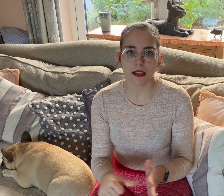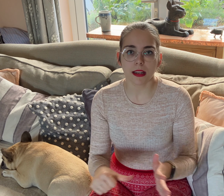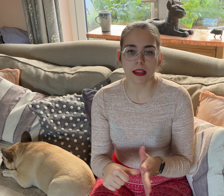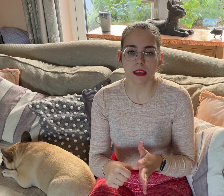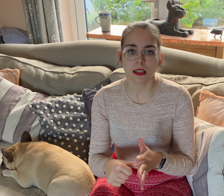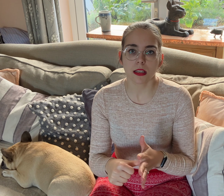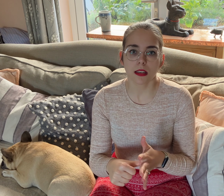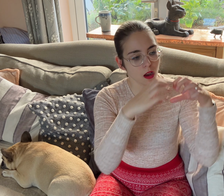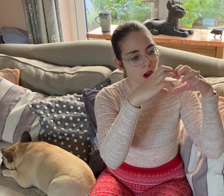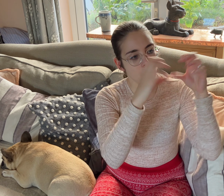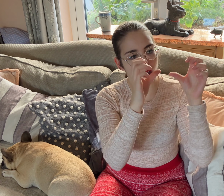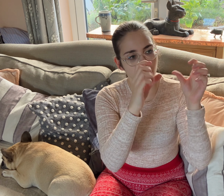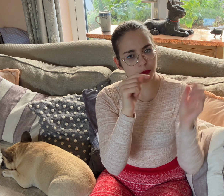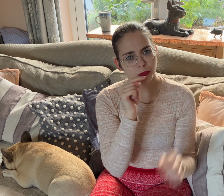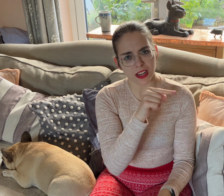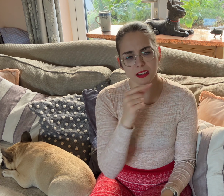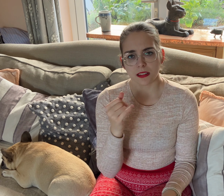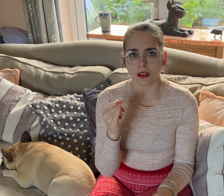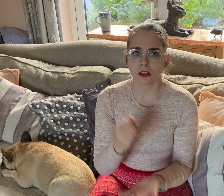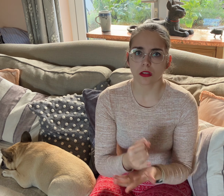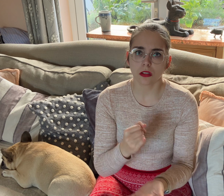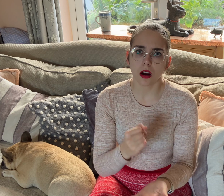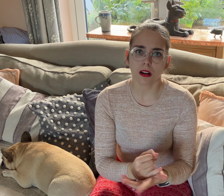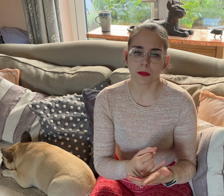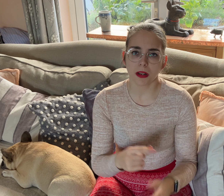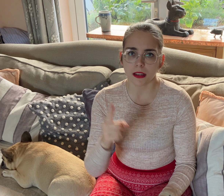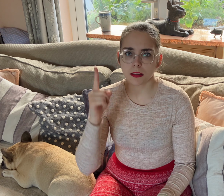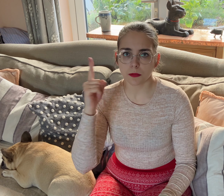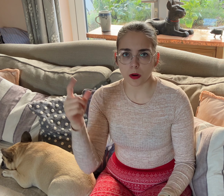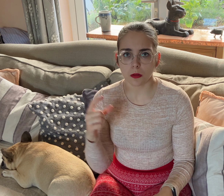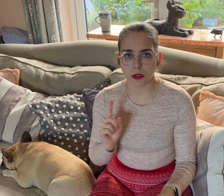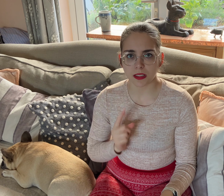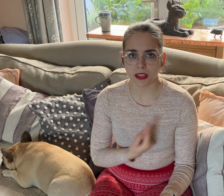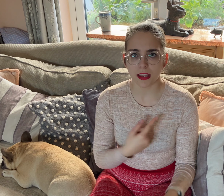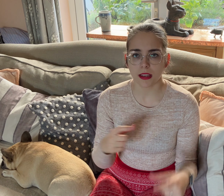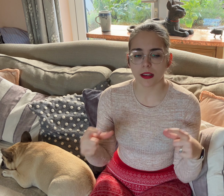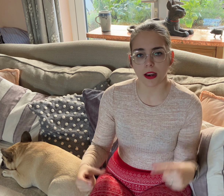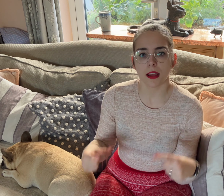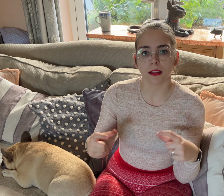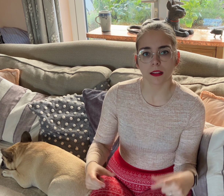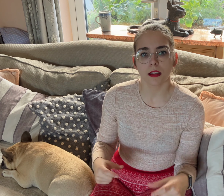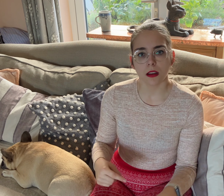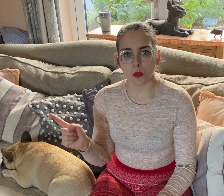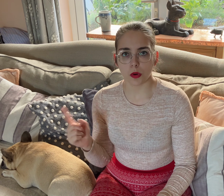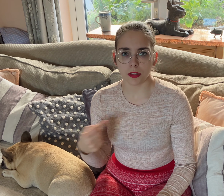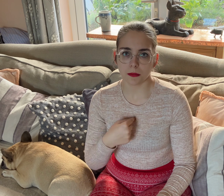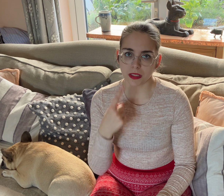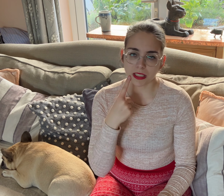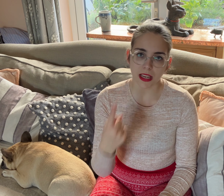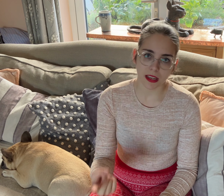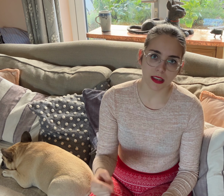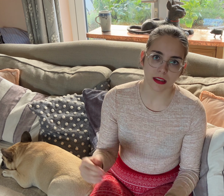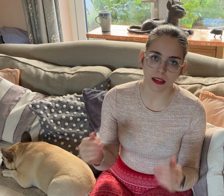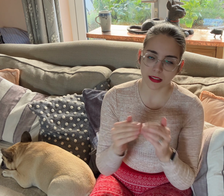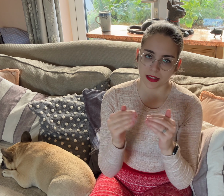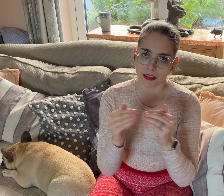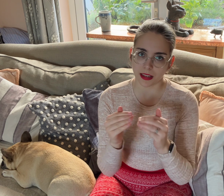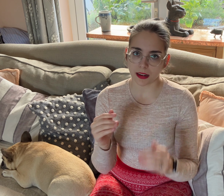is. Heartbreak. Such a dark place. But we stay in it. What I'm saying is exactly